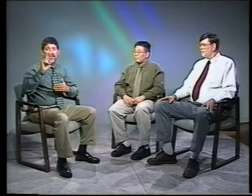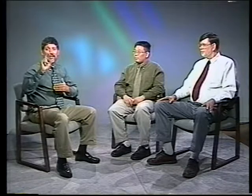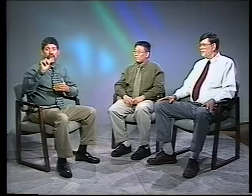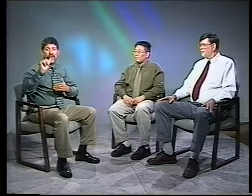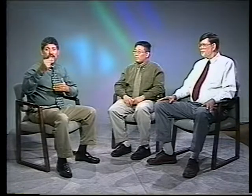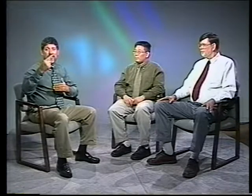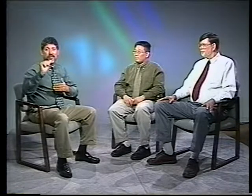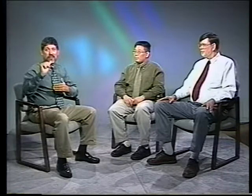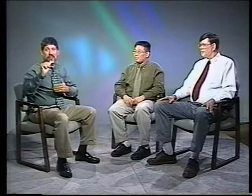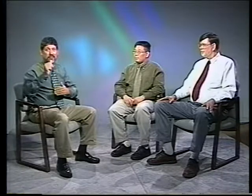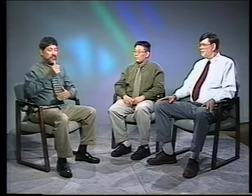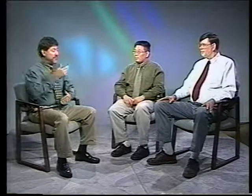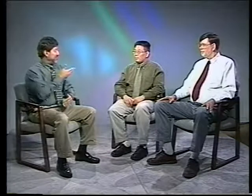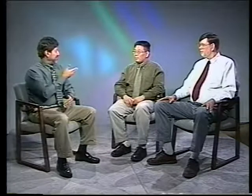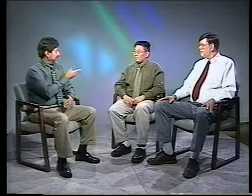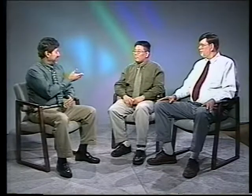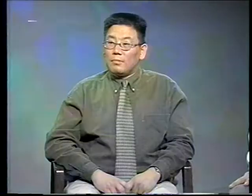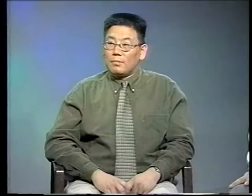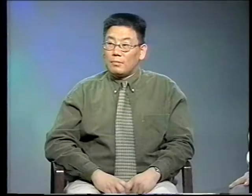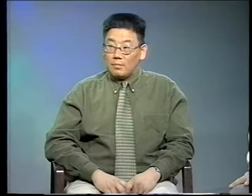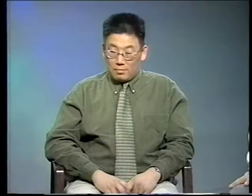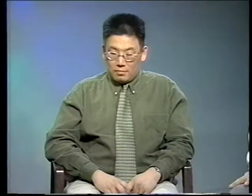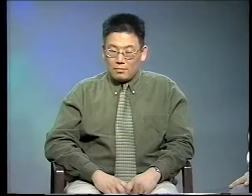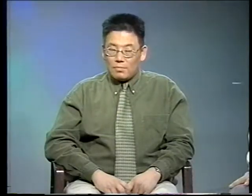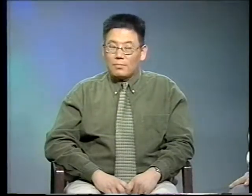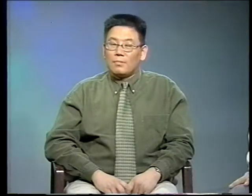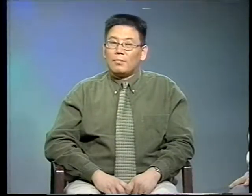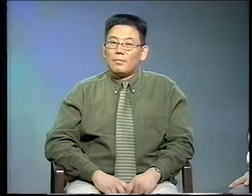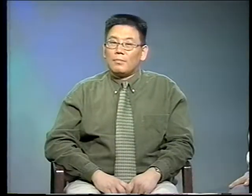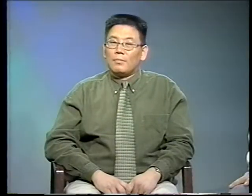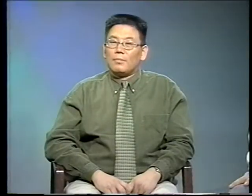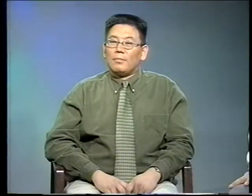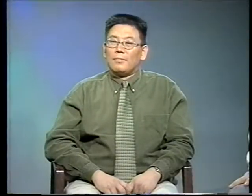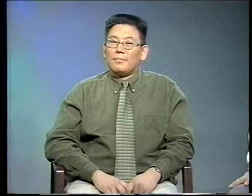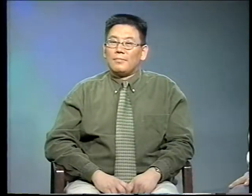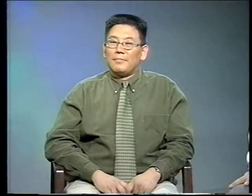is represented by Martin Araga.